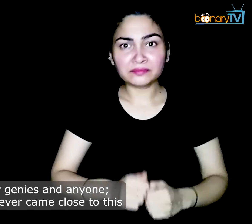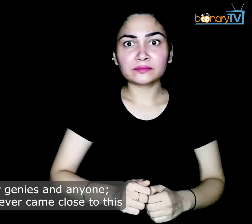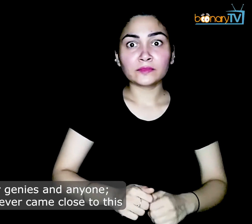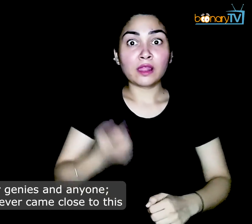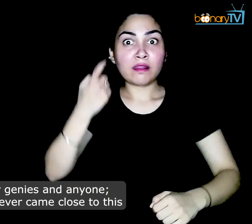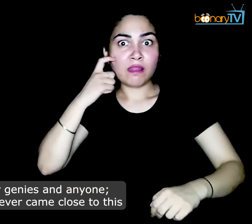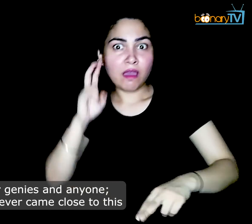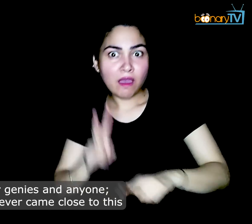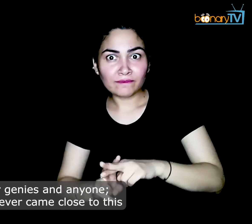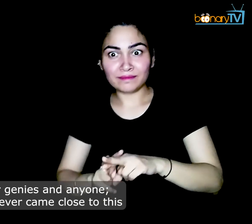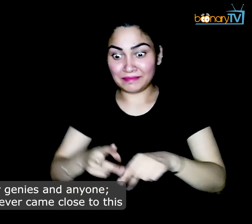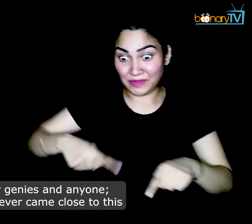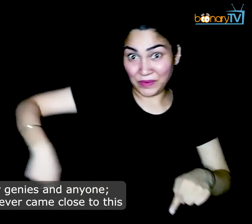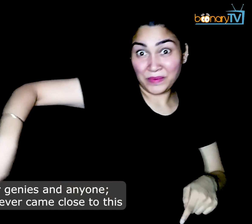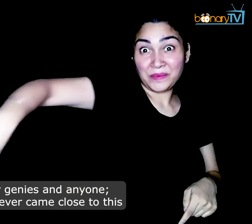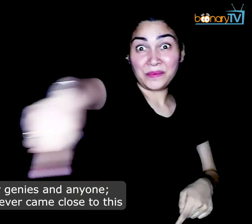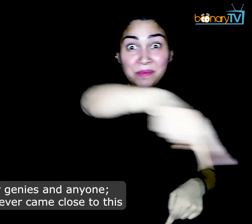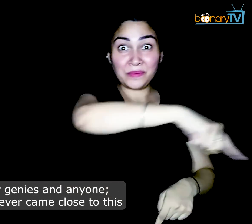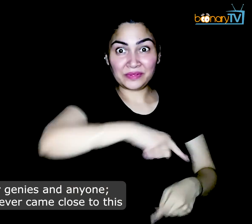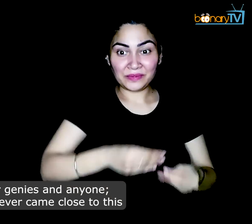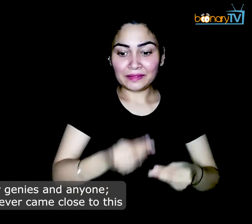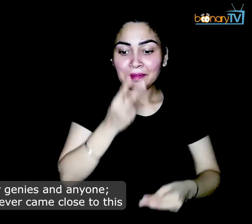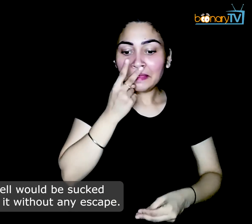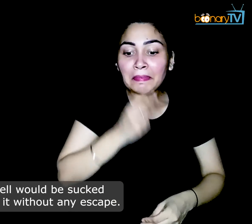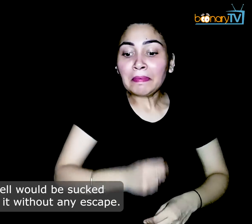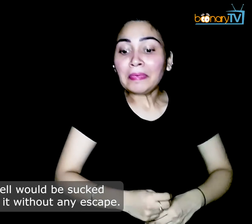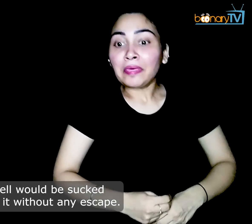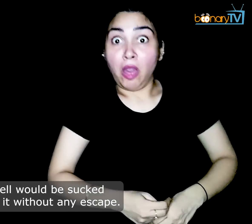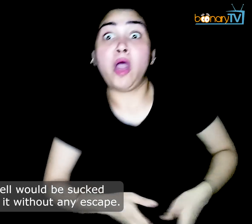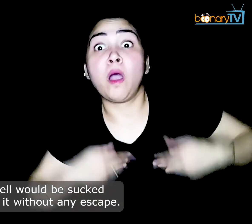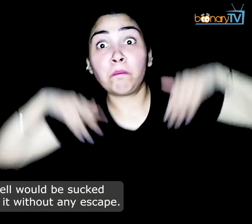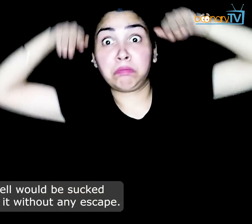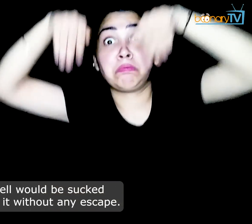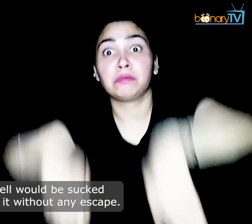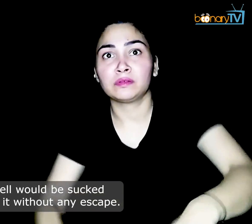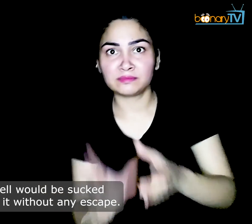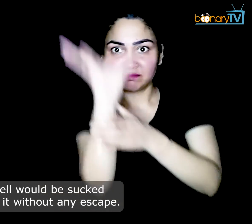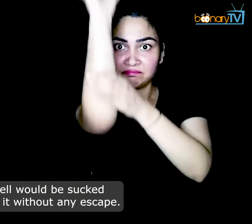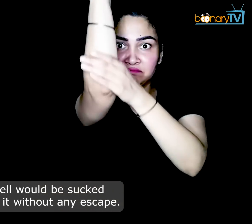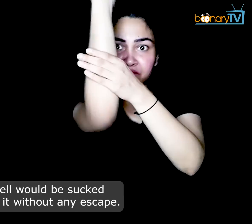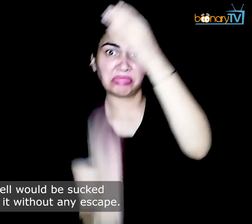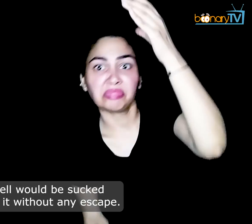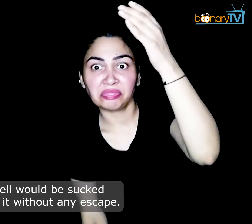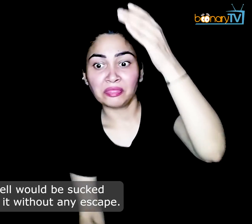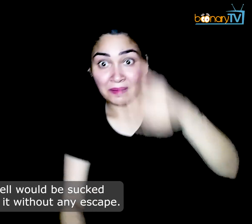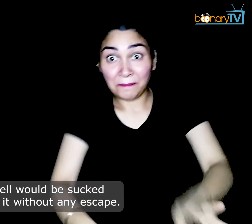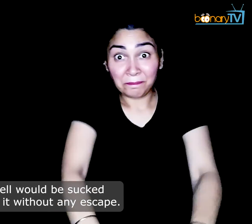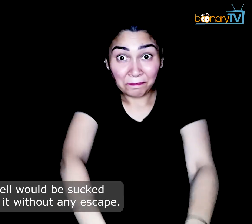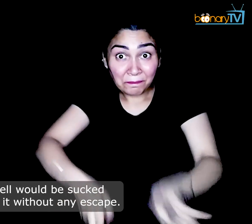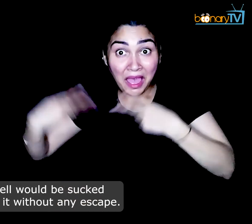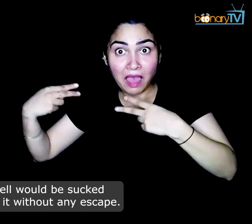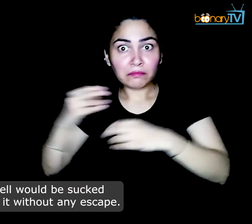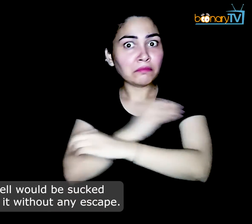Whoever came close to this well would be sucked into it without any escape.